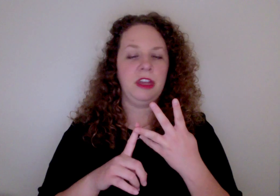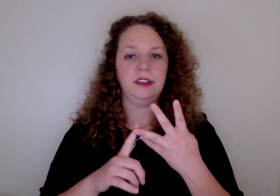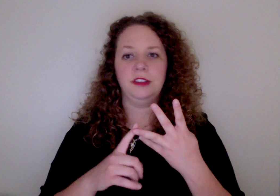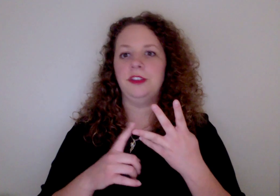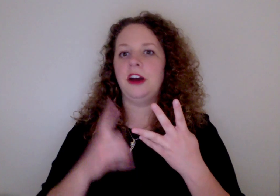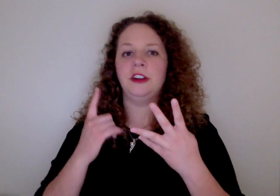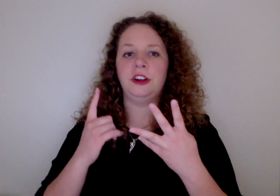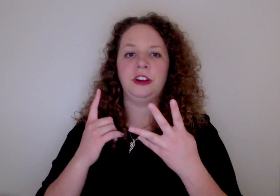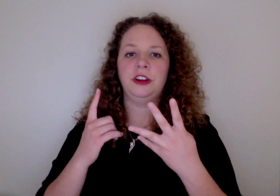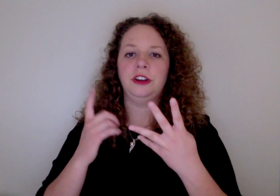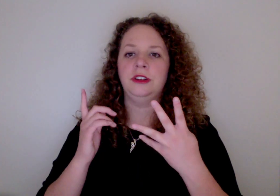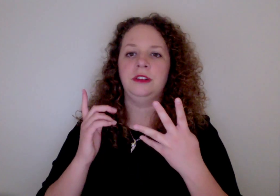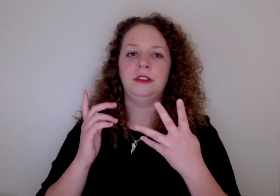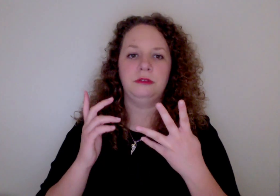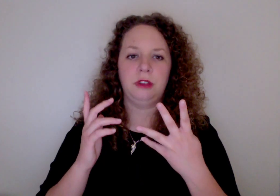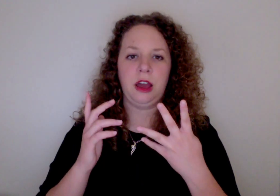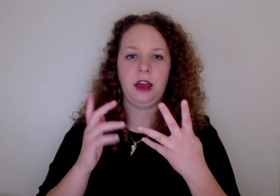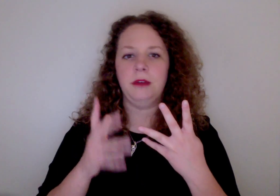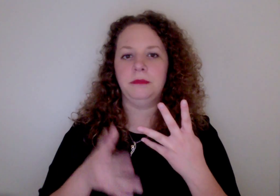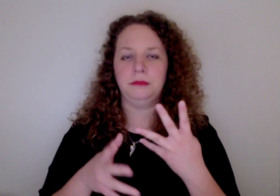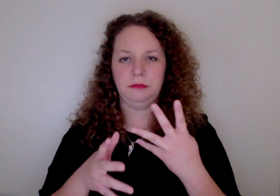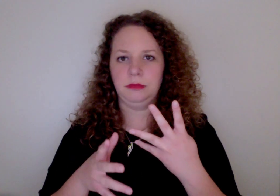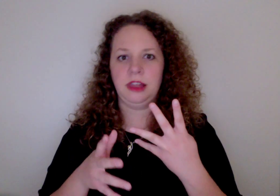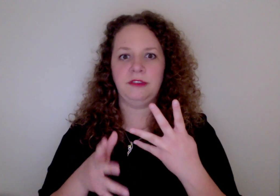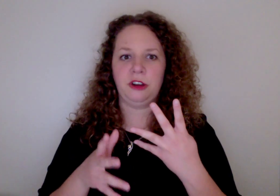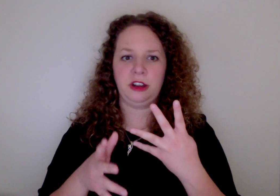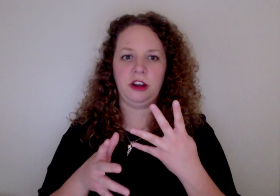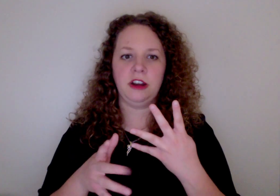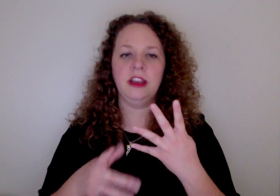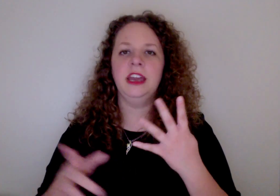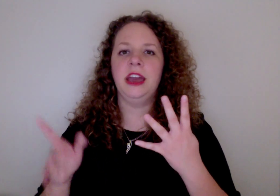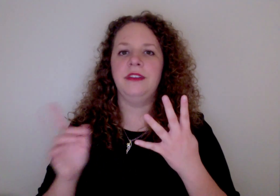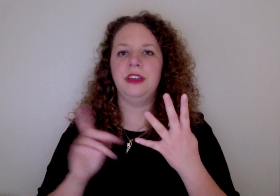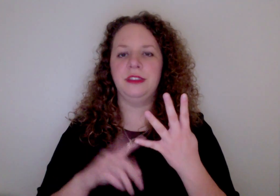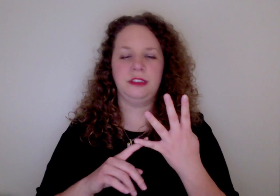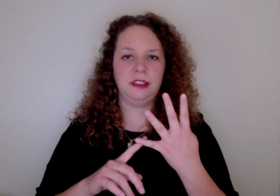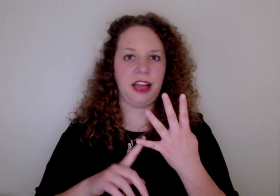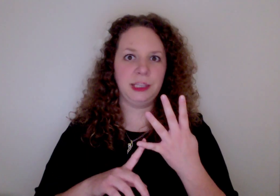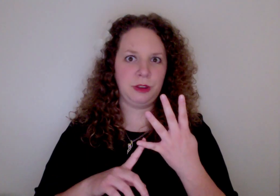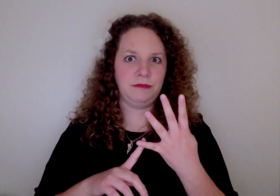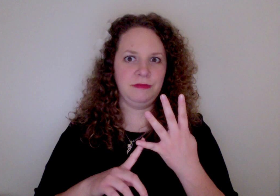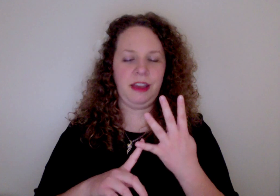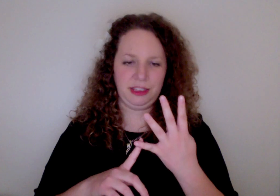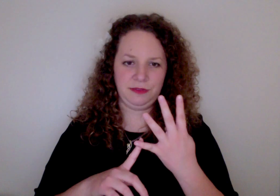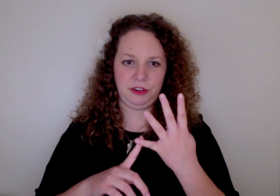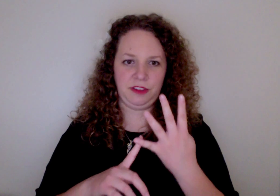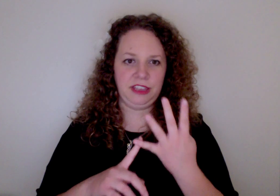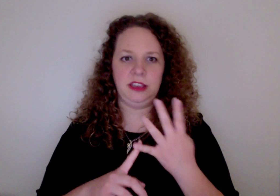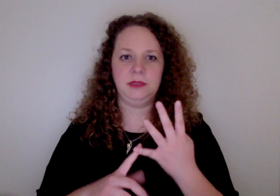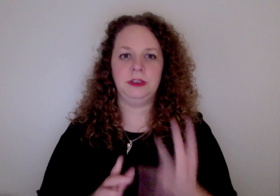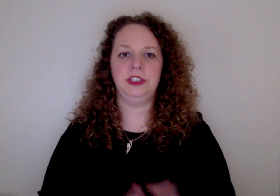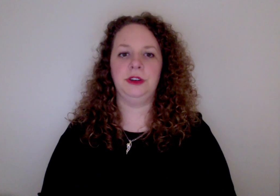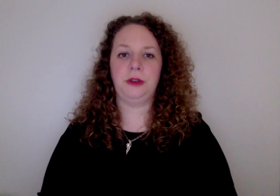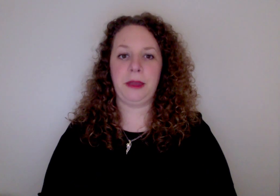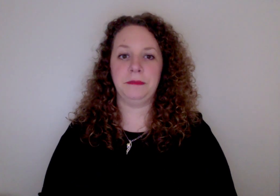Then thought occurred, left credit card. And then the last one, ask for advice. Ask what to do. Okay,